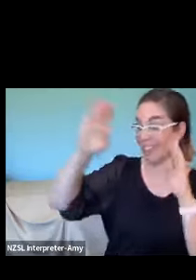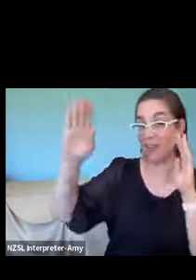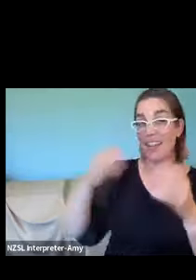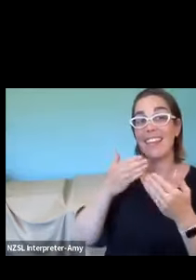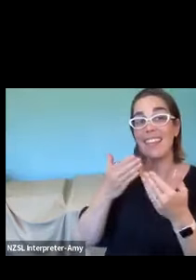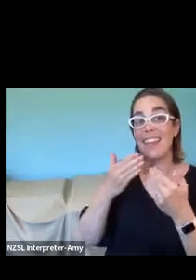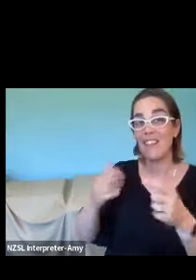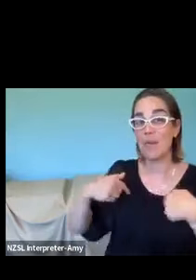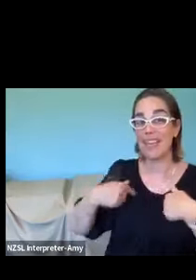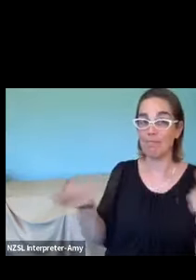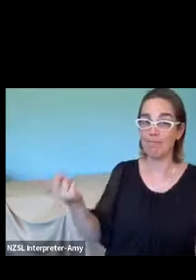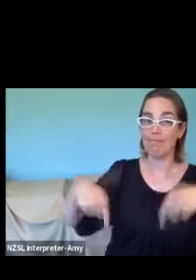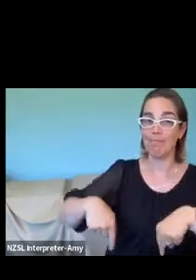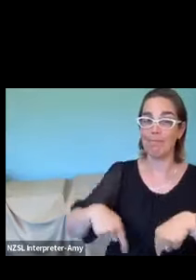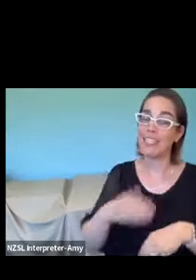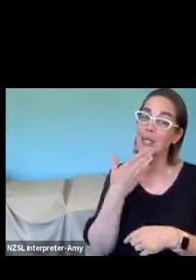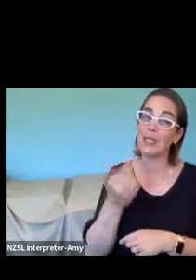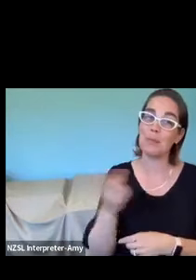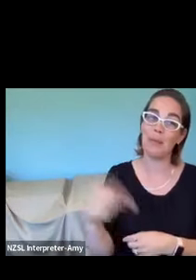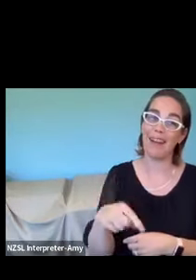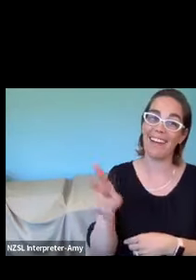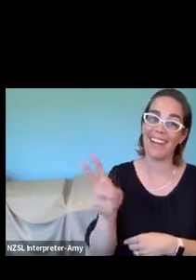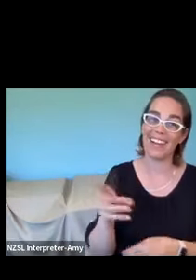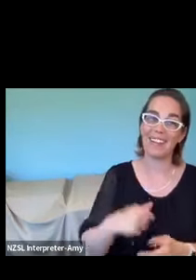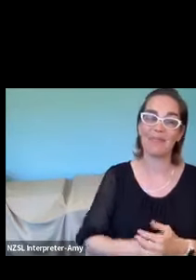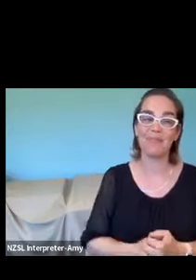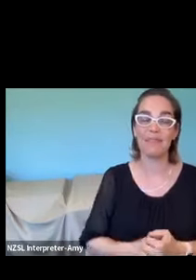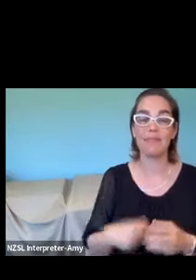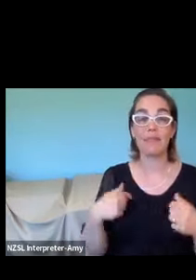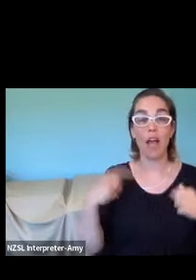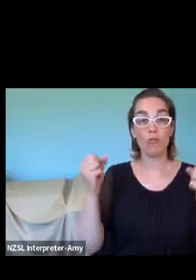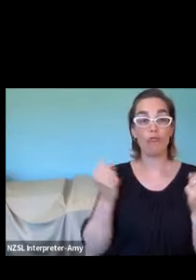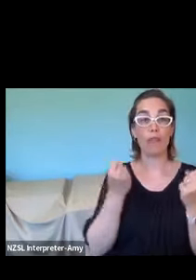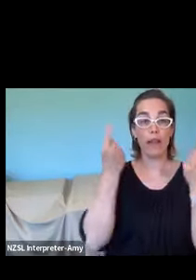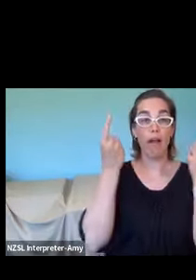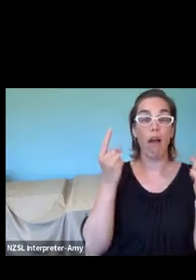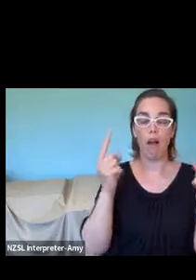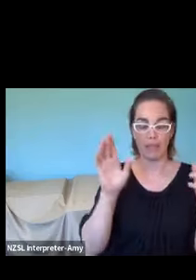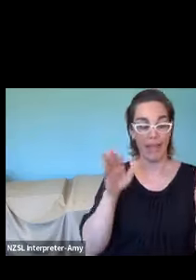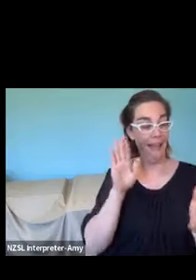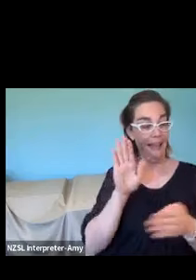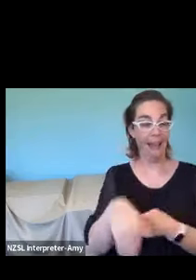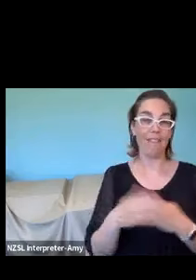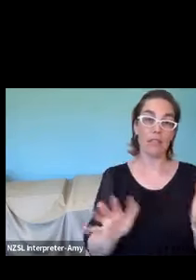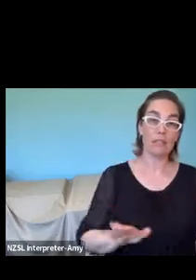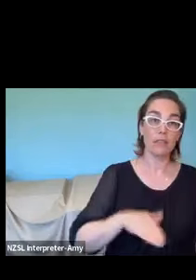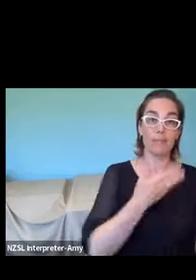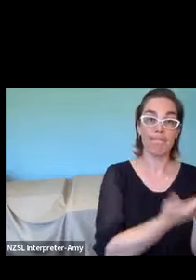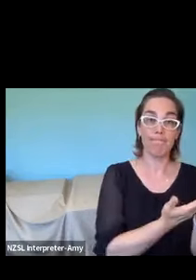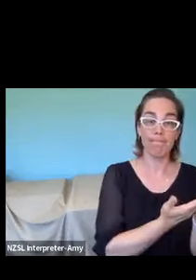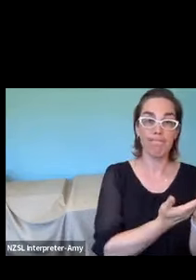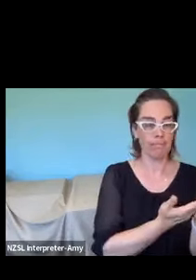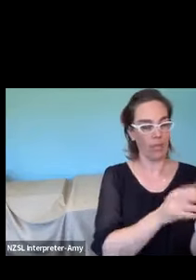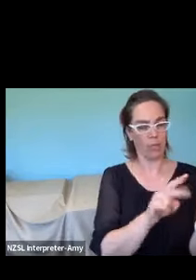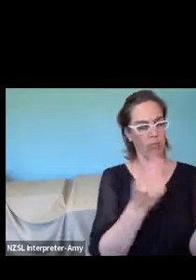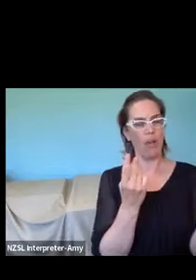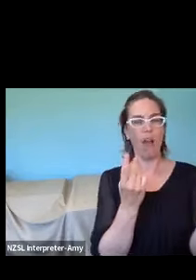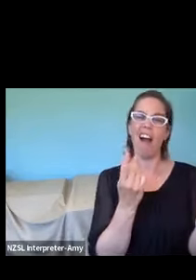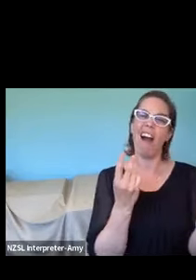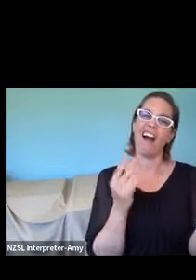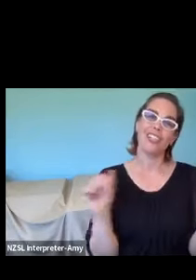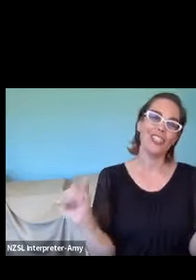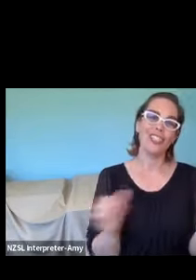here today. It's nice to be back again. I've realised on reviewing my submission that what I should have said